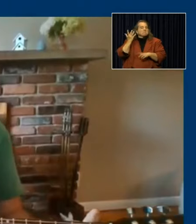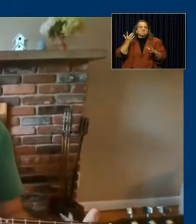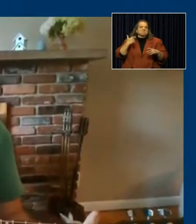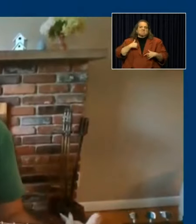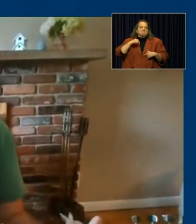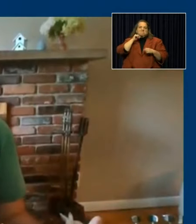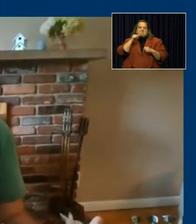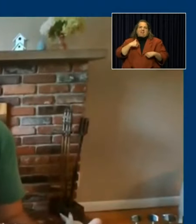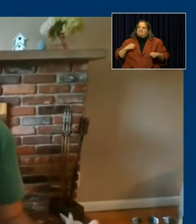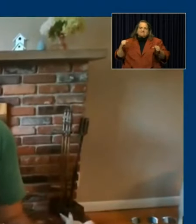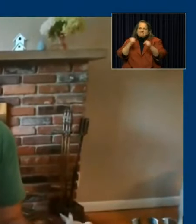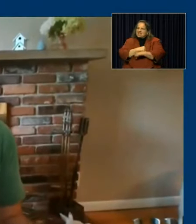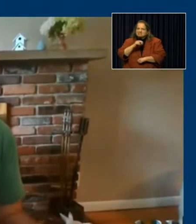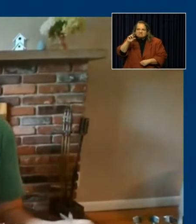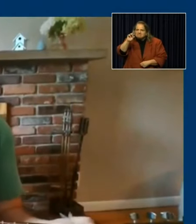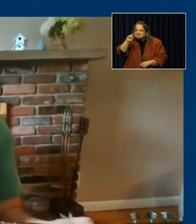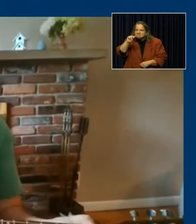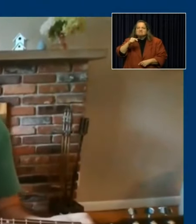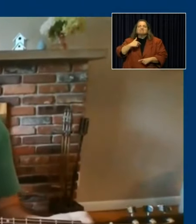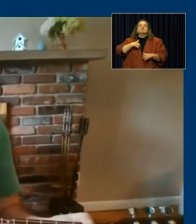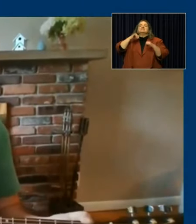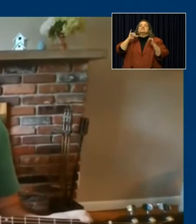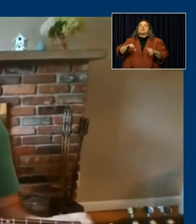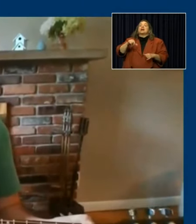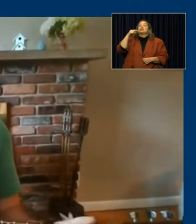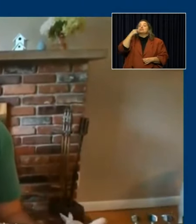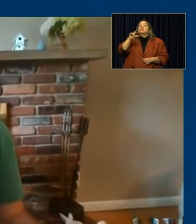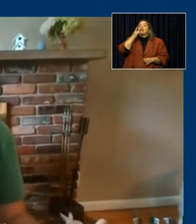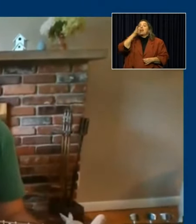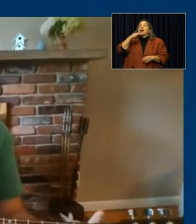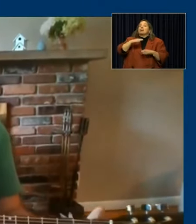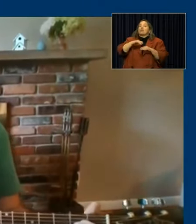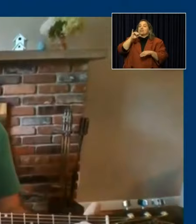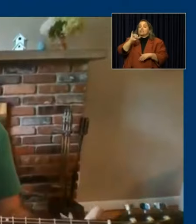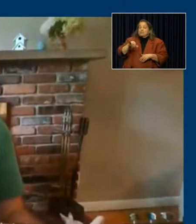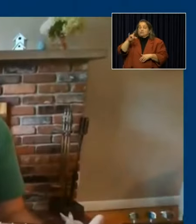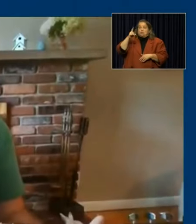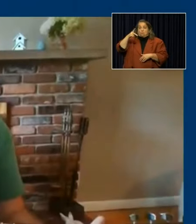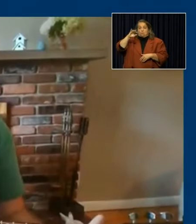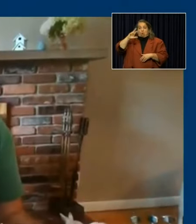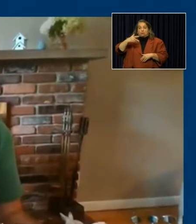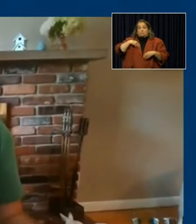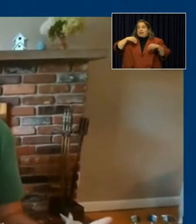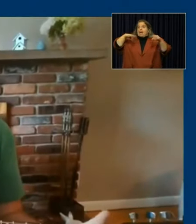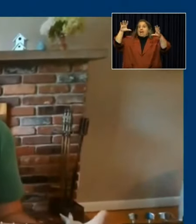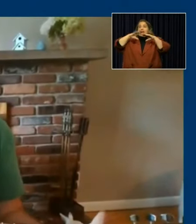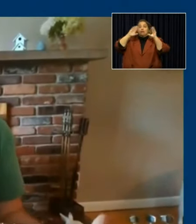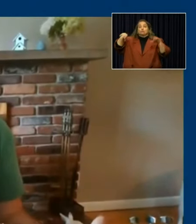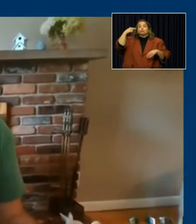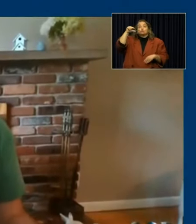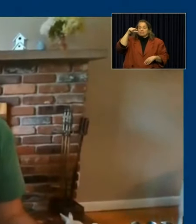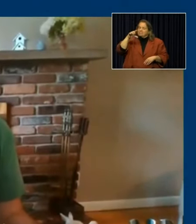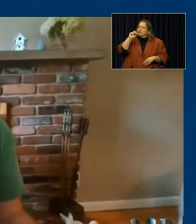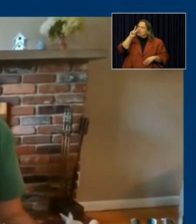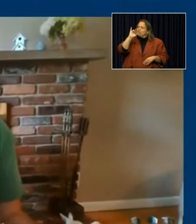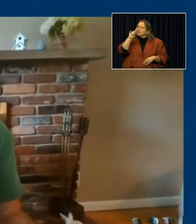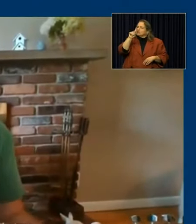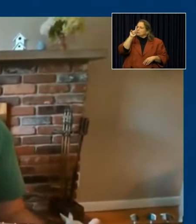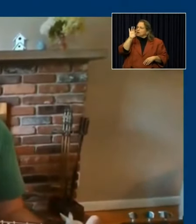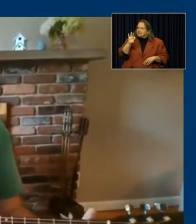fight. I keep a green light on this porch of mine. COVID-19,